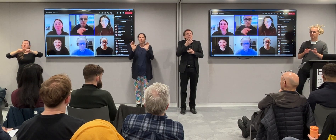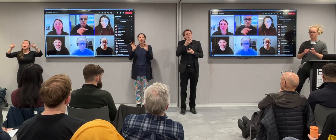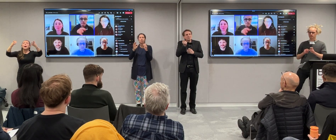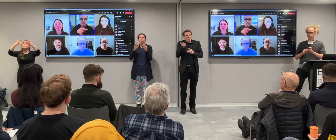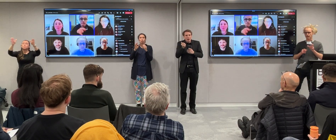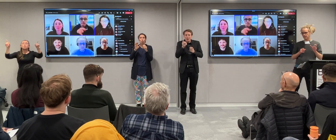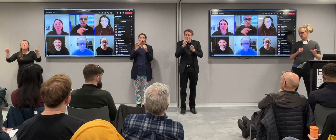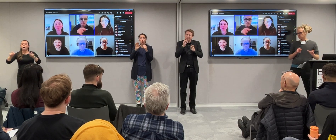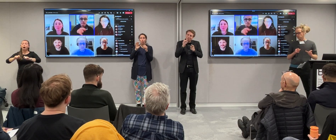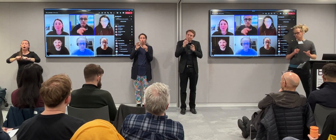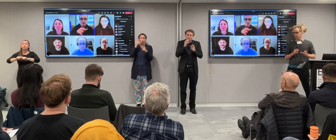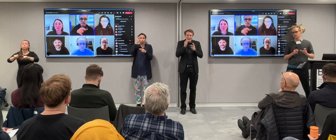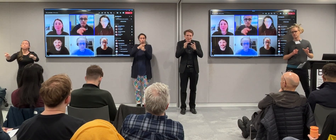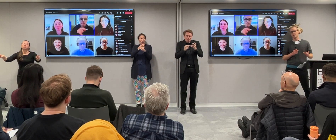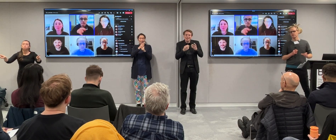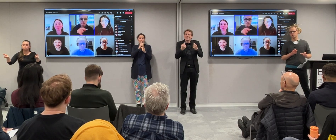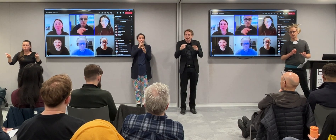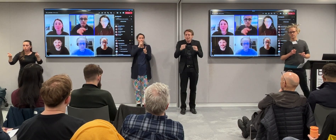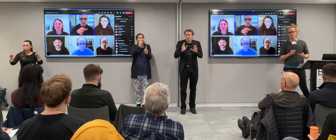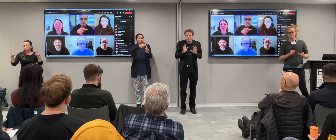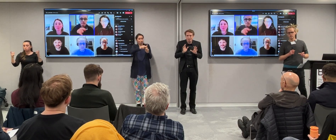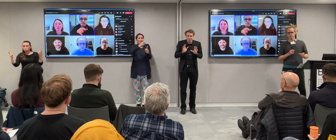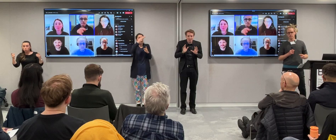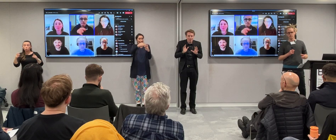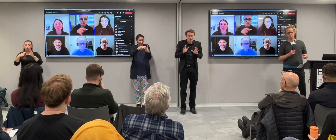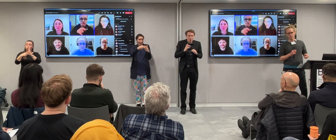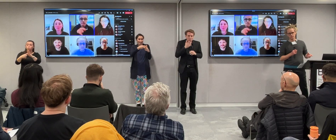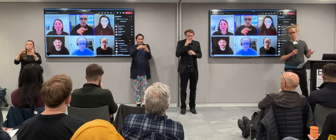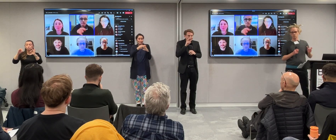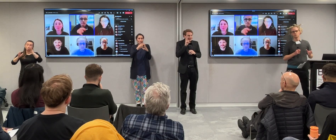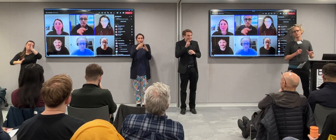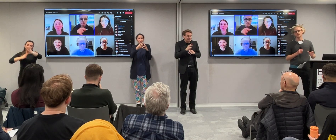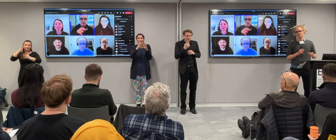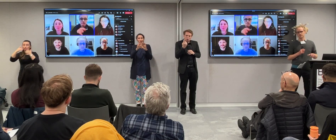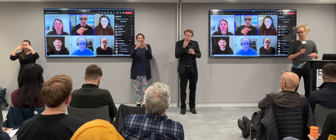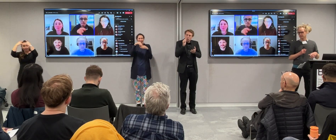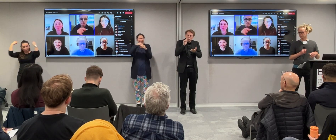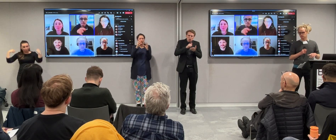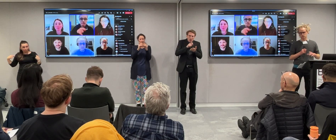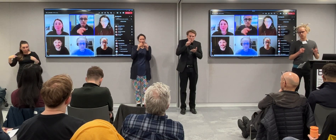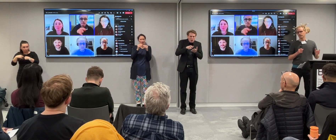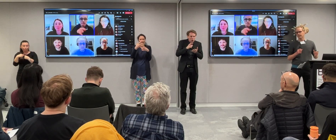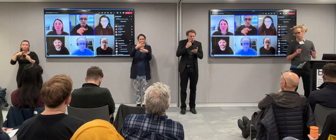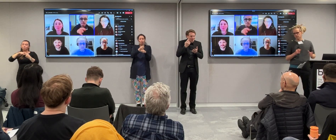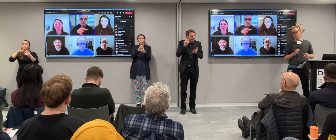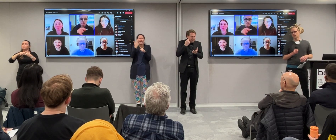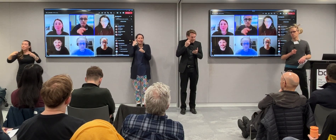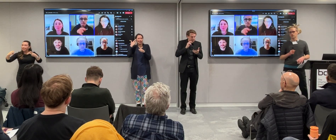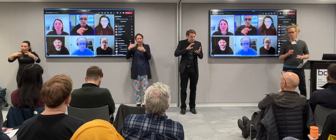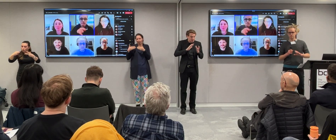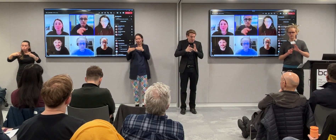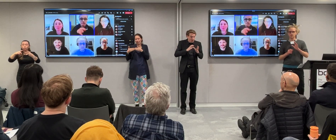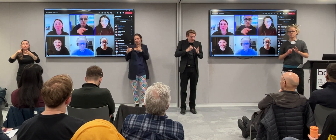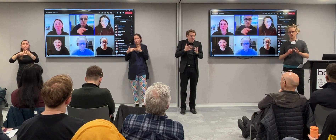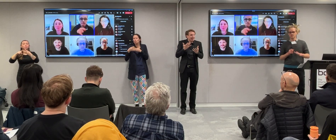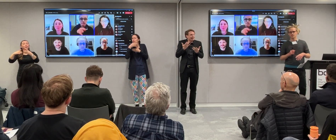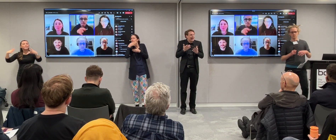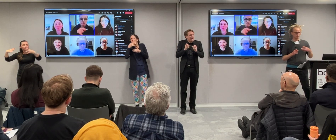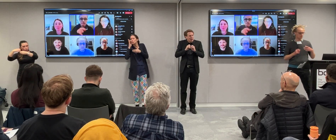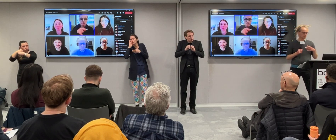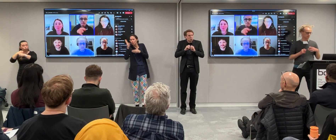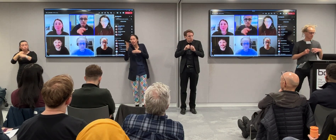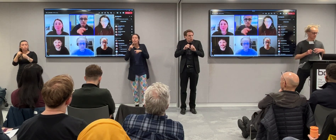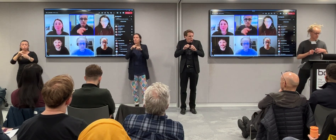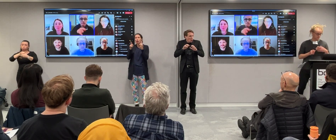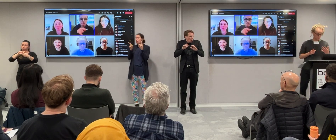showing the right attribution of the signer in the meeting summary is, I think, just rolling out, but the feature